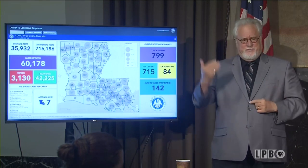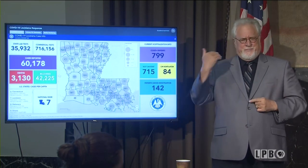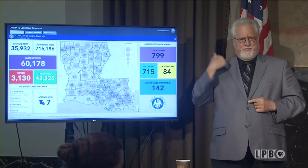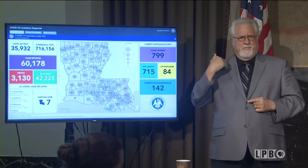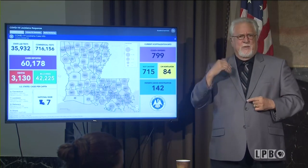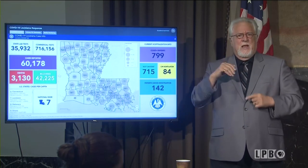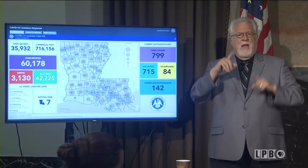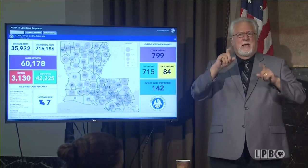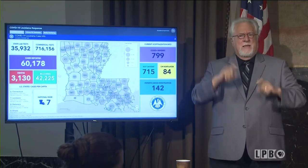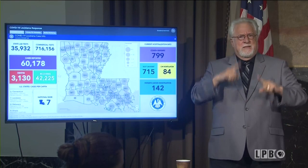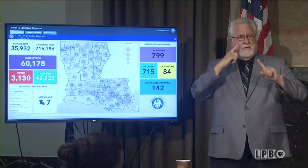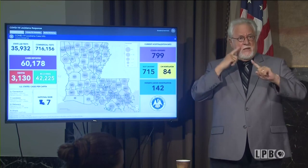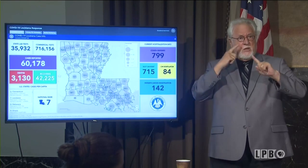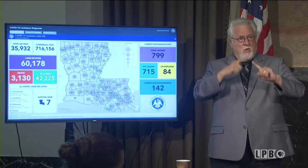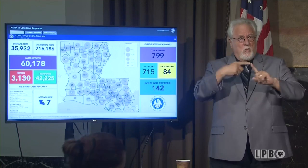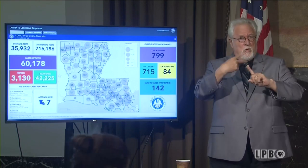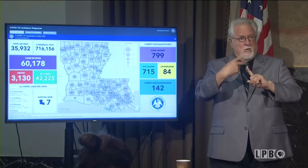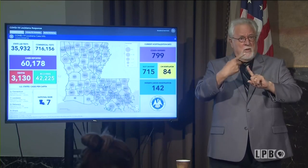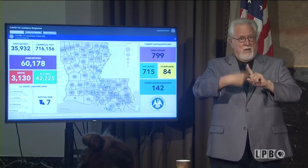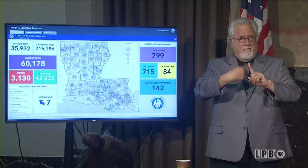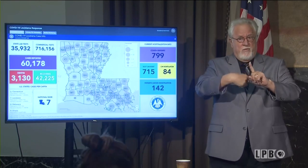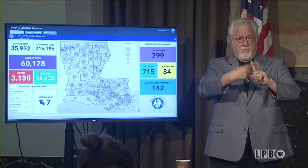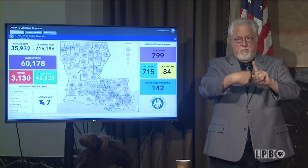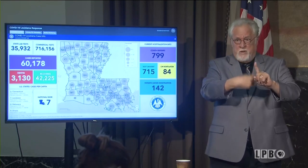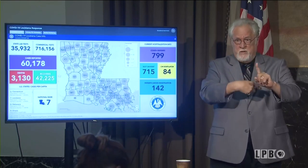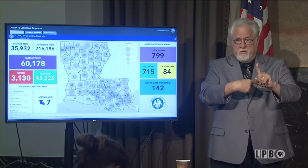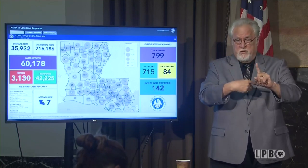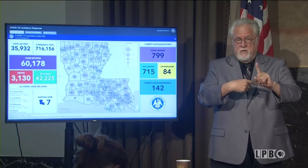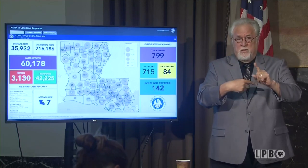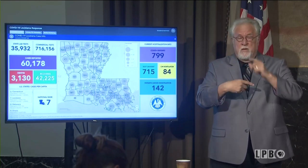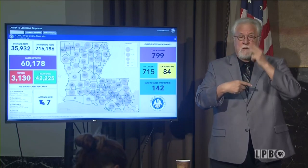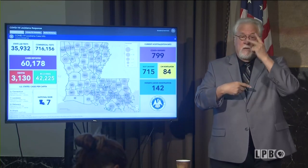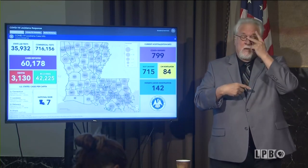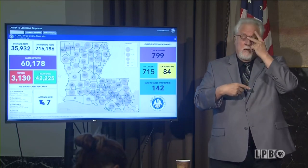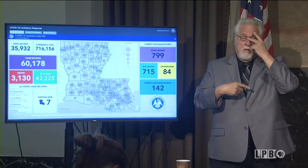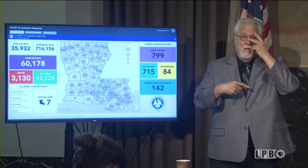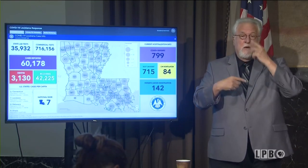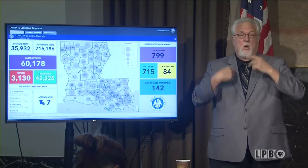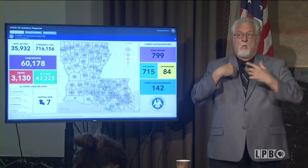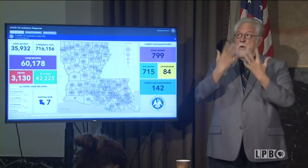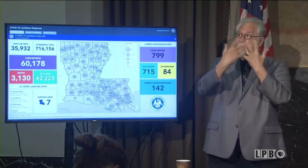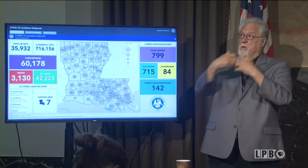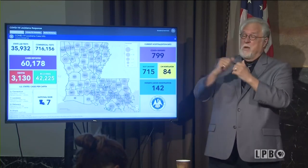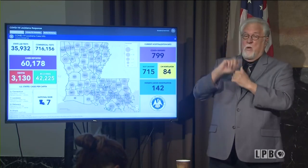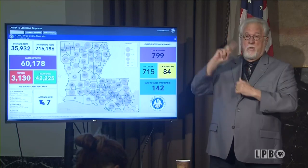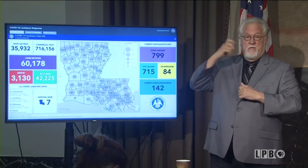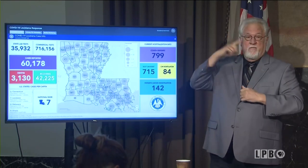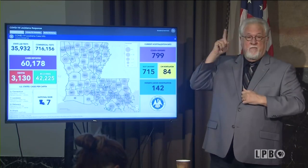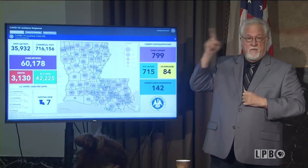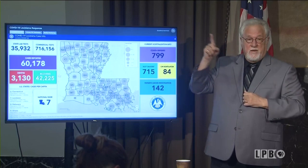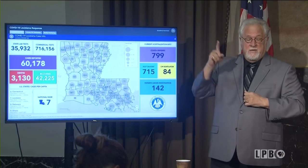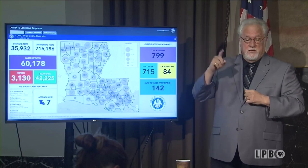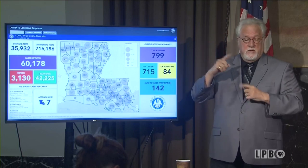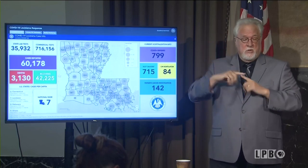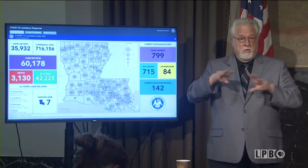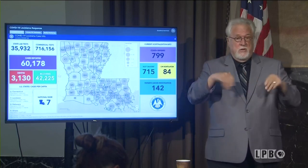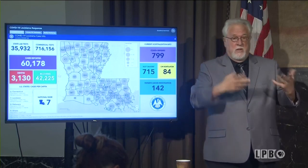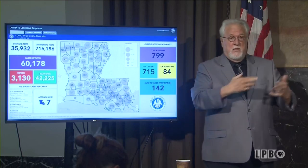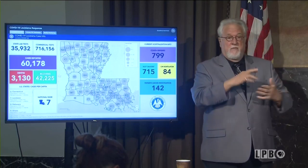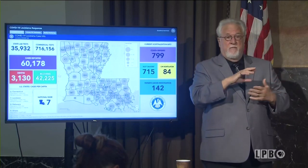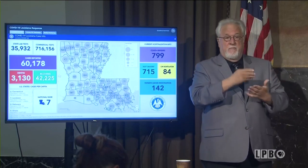that the testing goal we had per month that we had worked out with our federal partners in terms of the resourcing and so